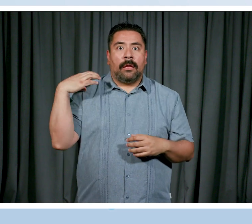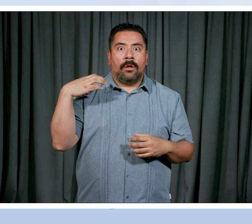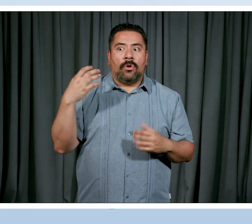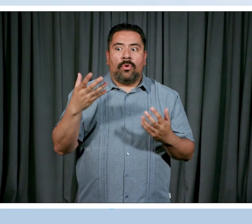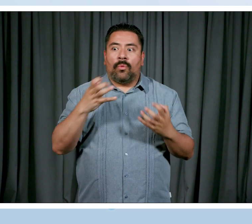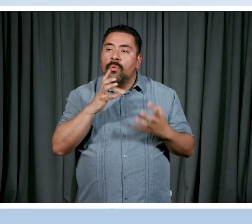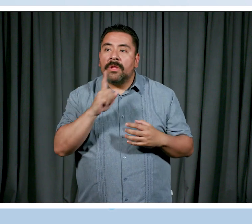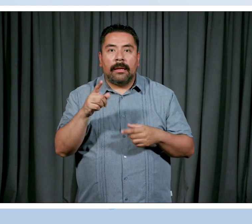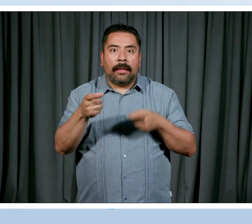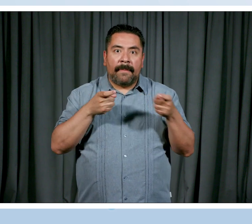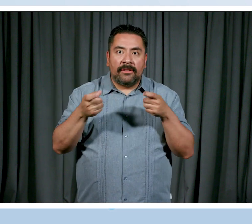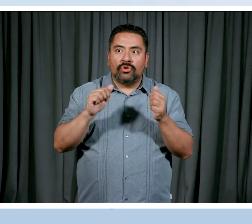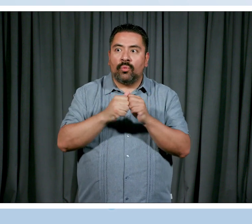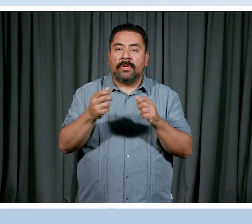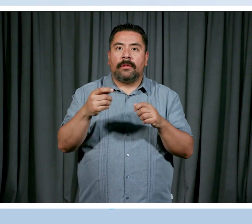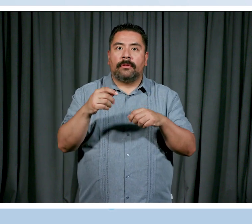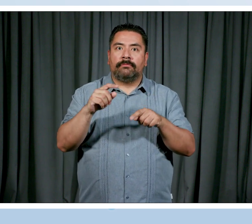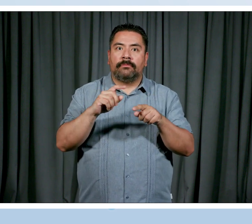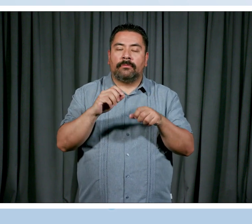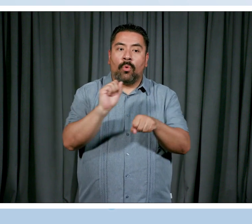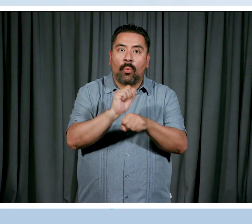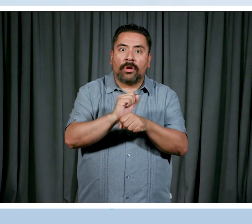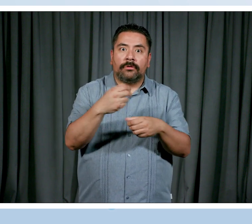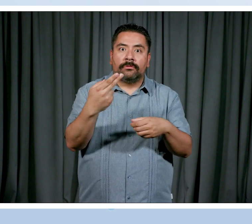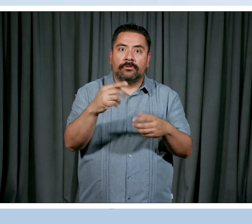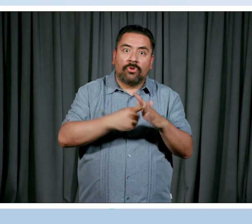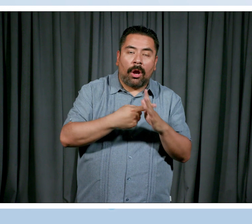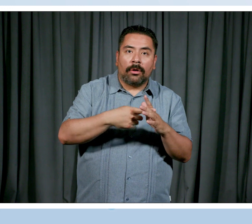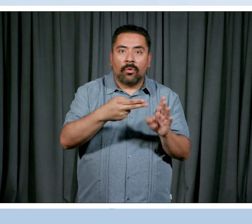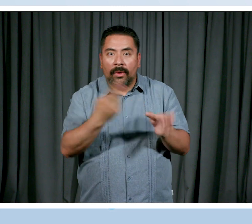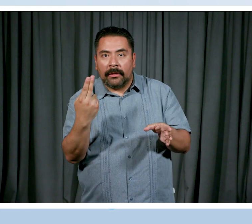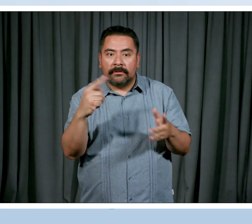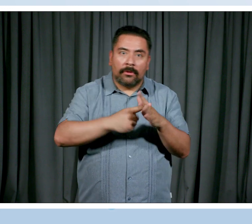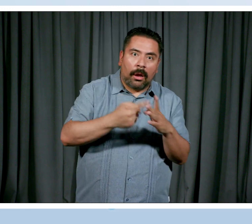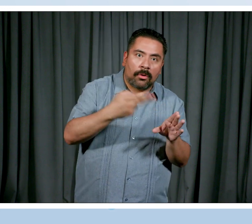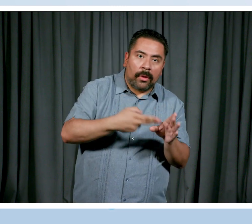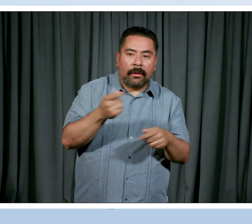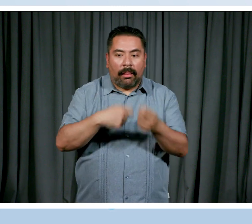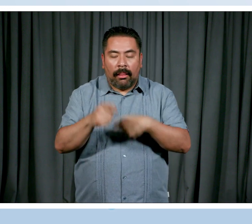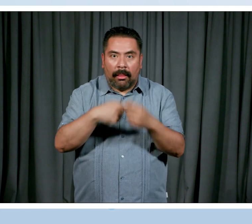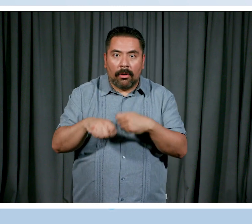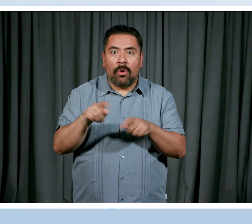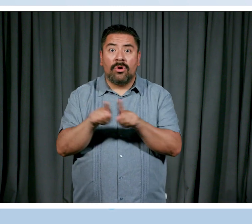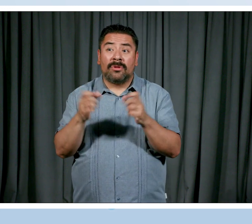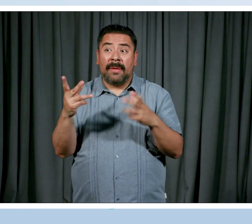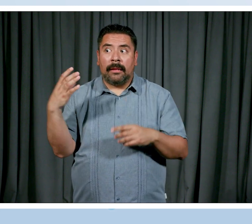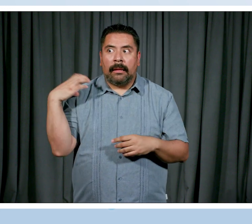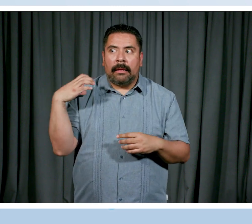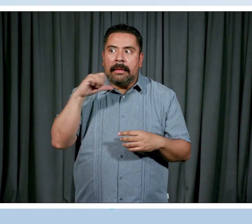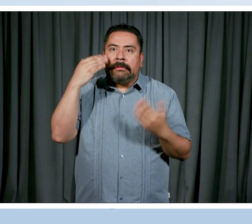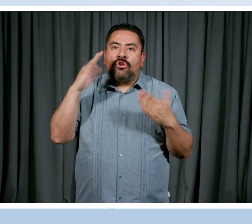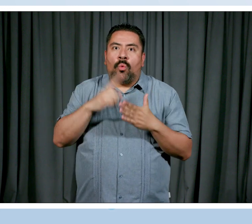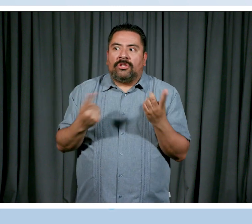of turnover and retention issues. I also think that employers don't know then what to do once you get there. Not